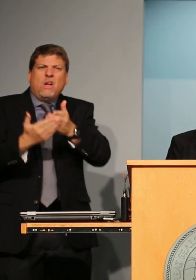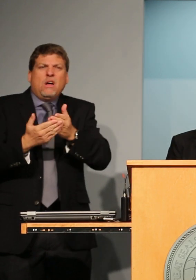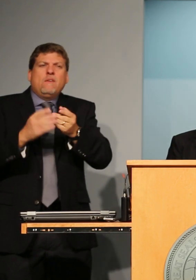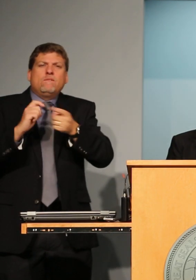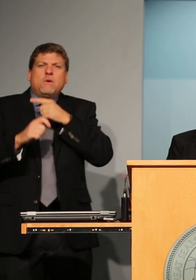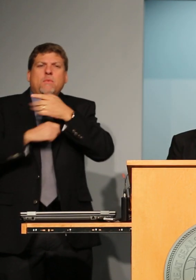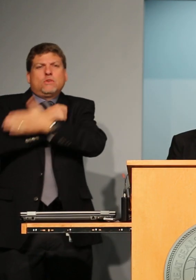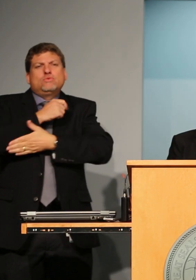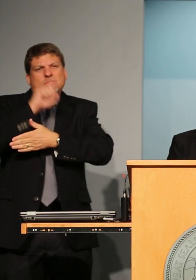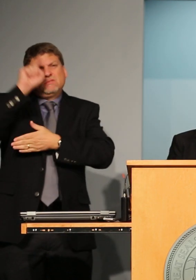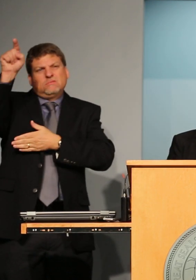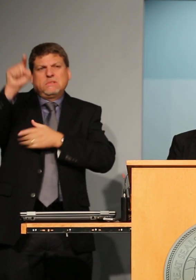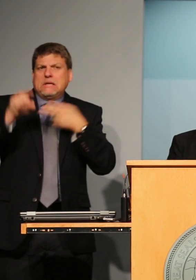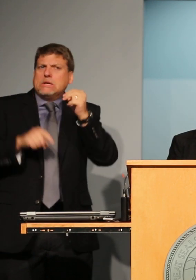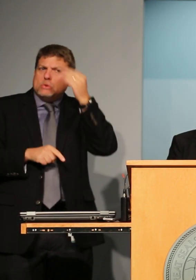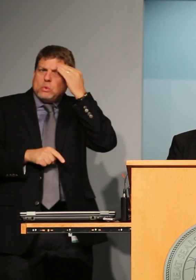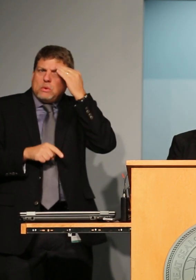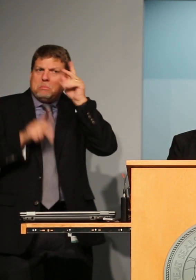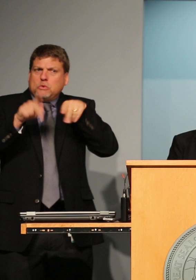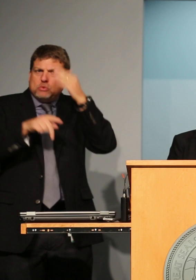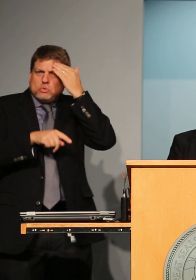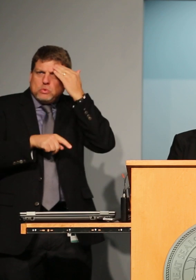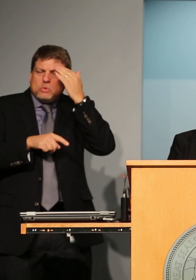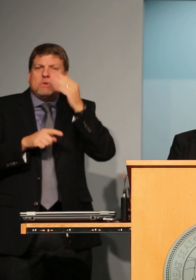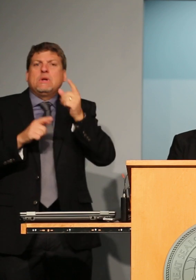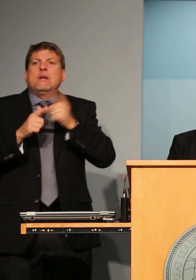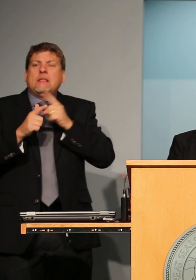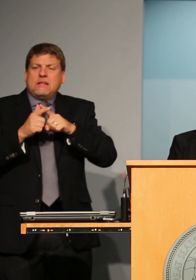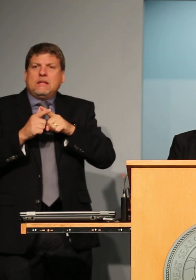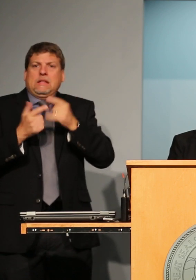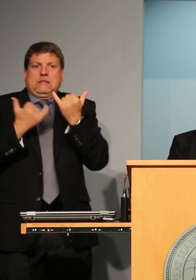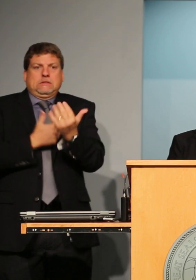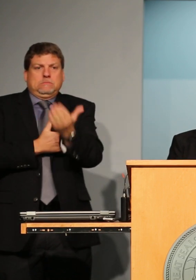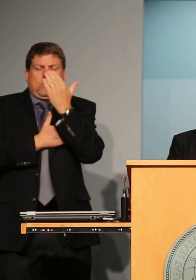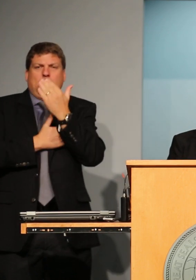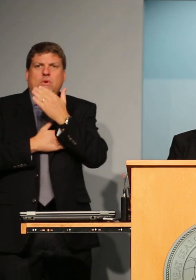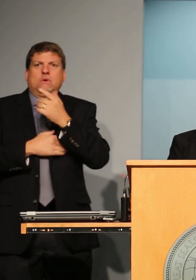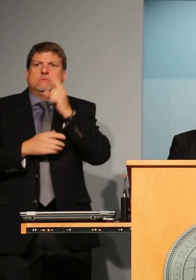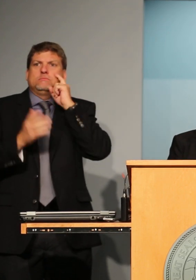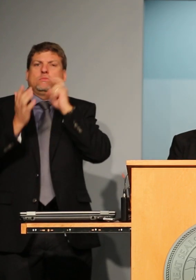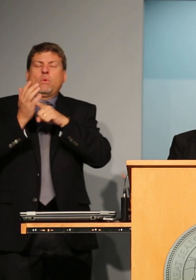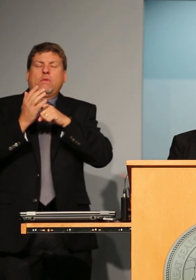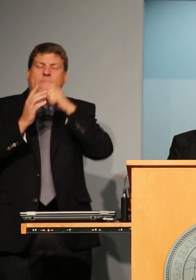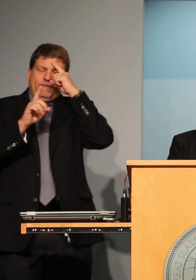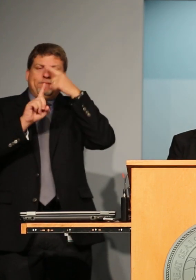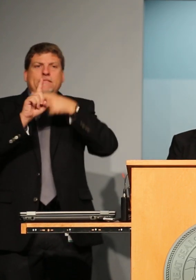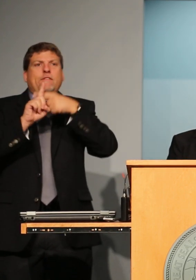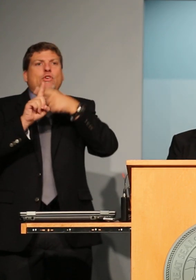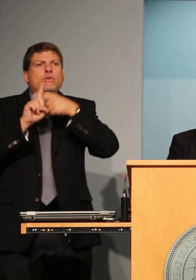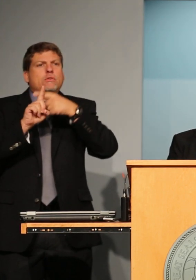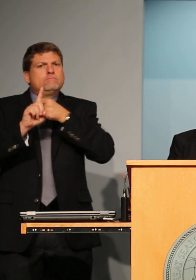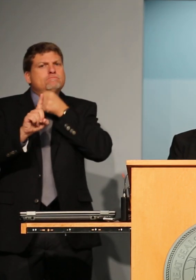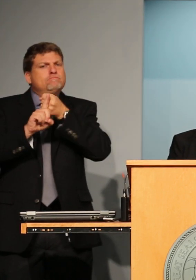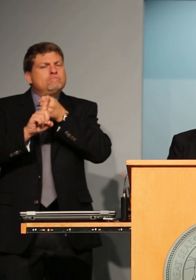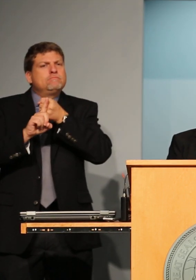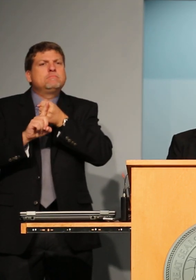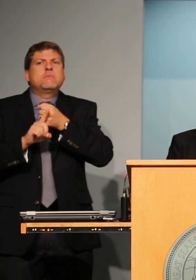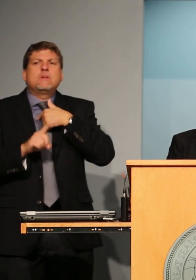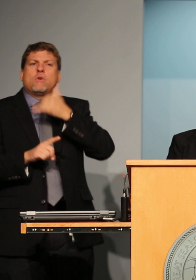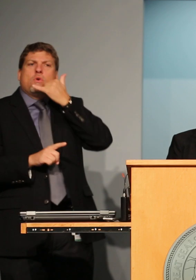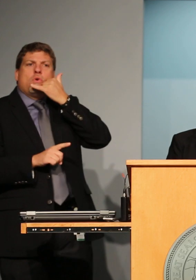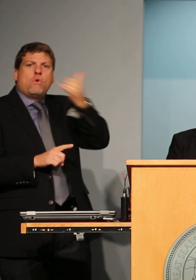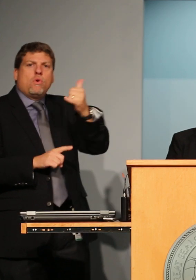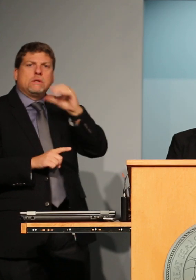Border Patrol, and upon detecting a fever this morning, called the CDC line, and